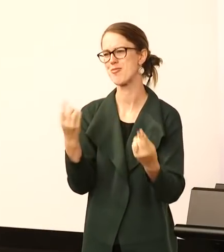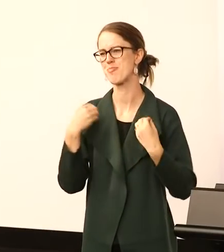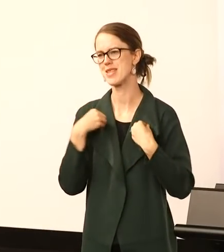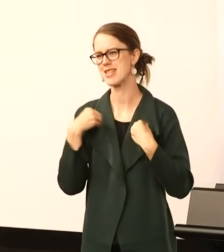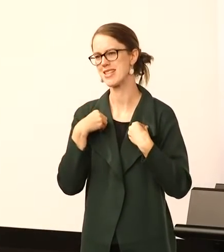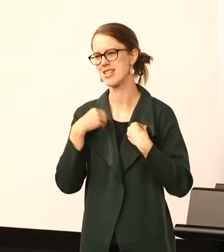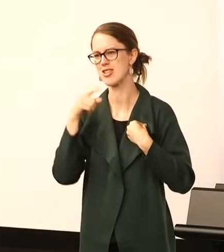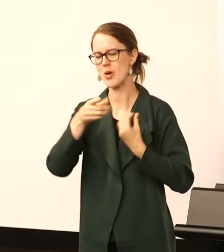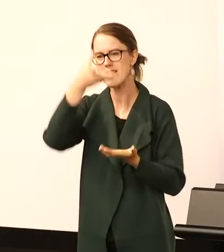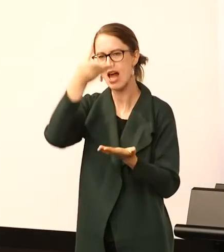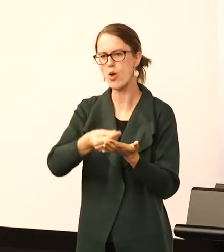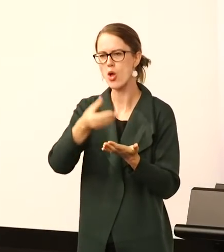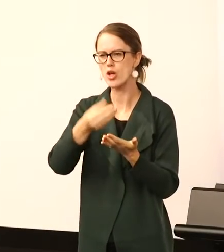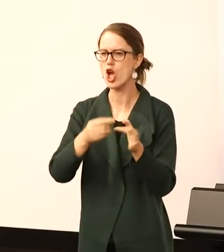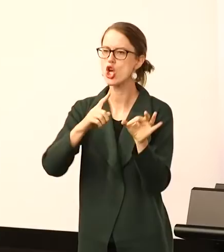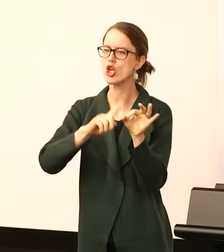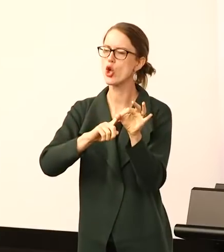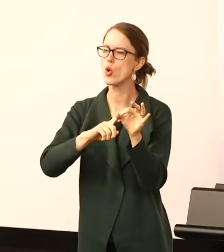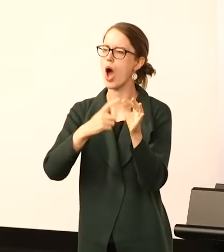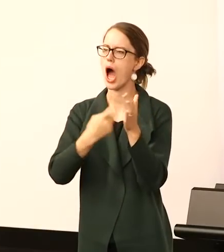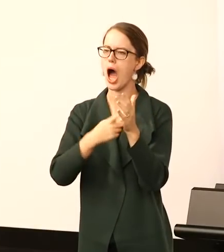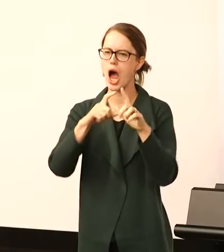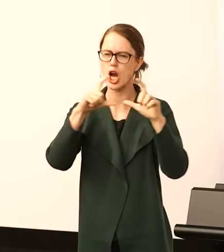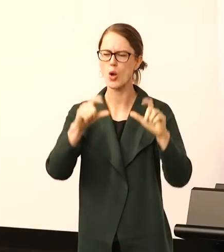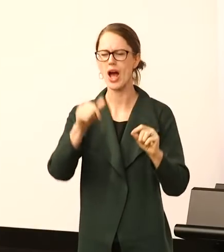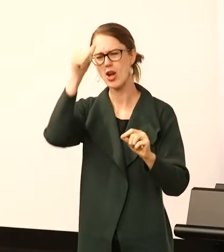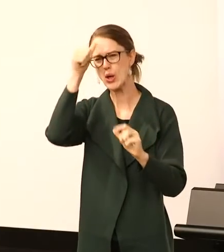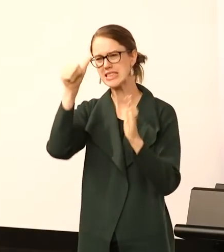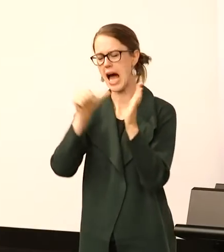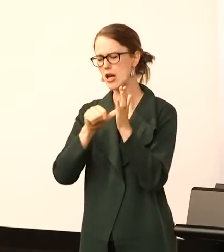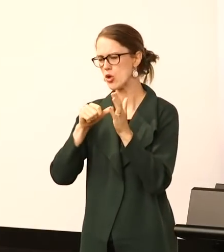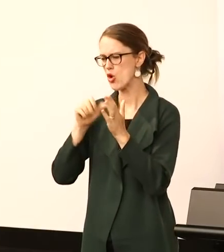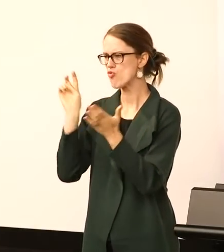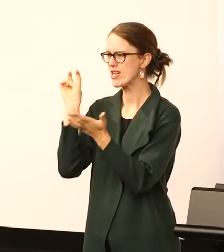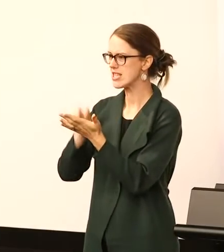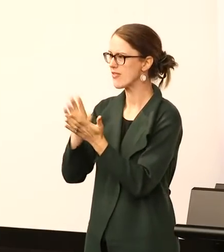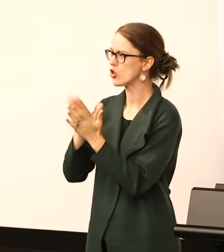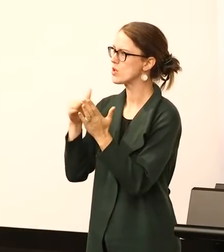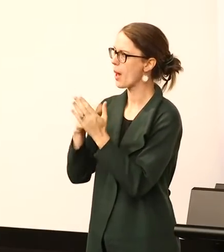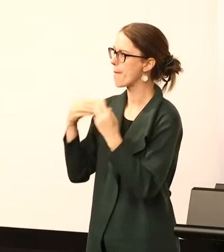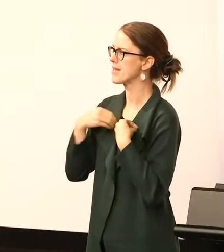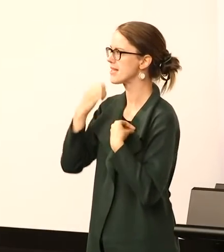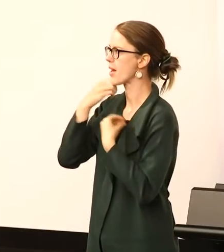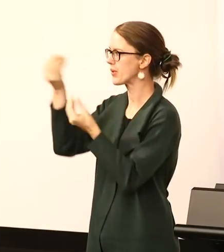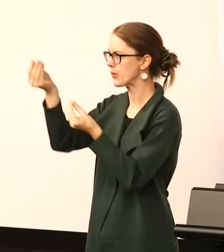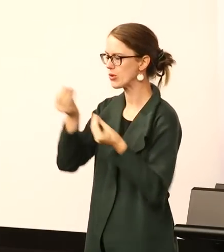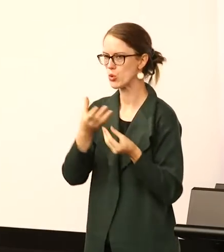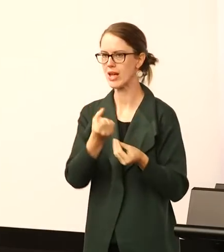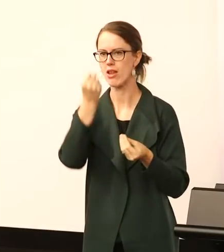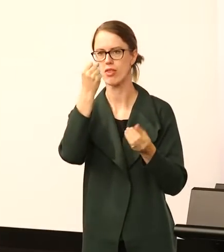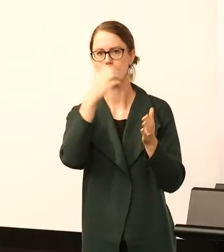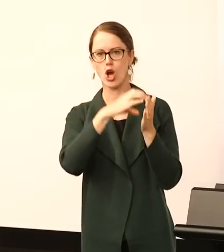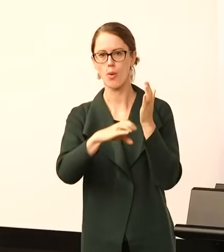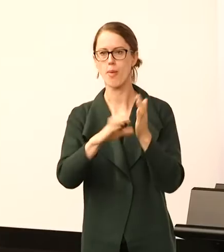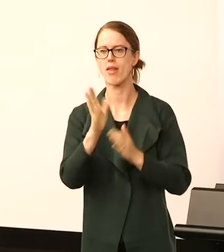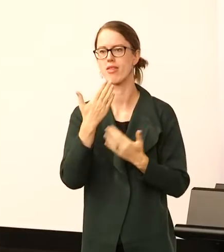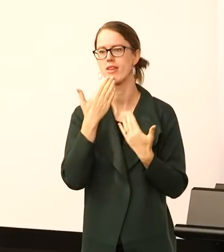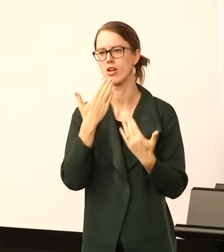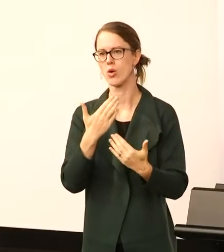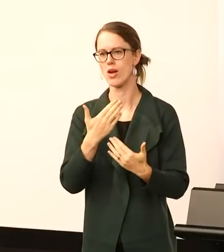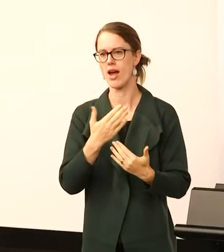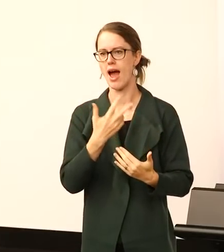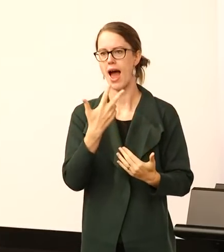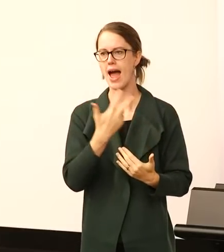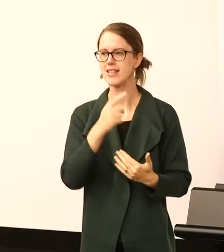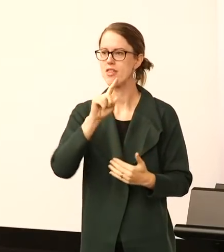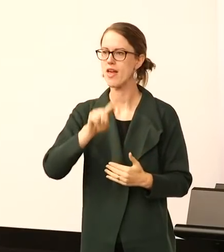in downloading the QR code. It is quite a process to register for a New Zealand business number. However, thank you that now